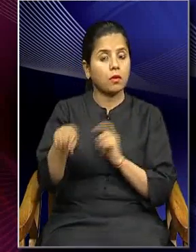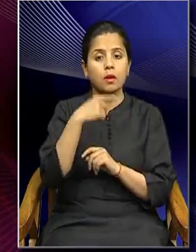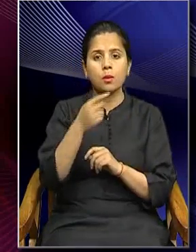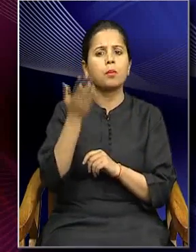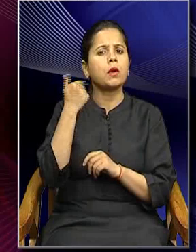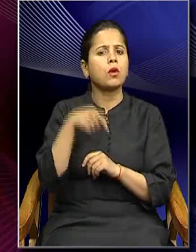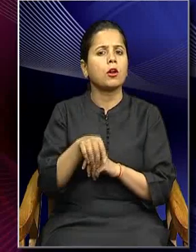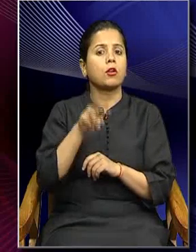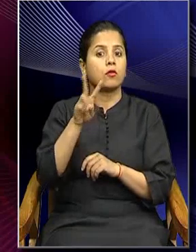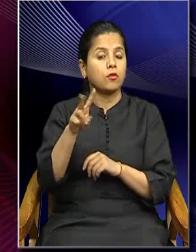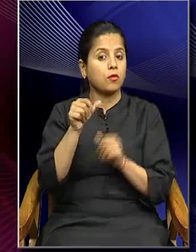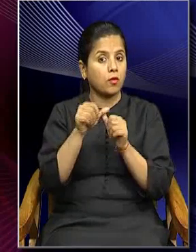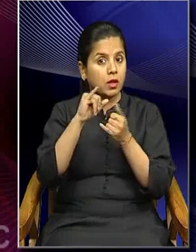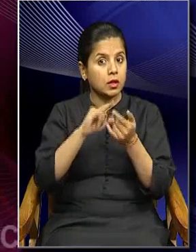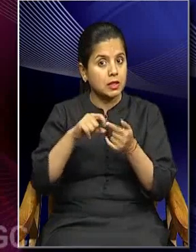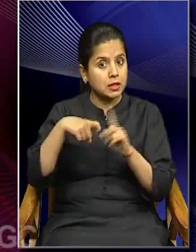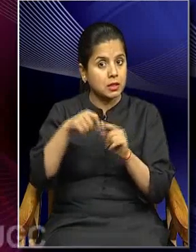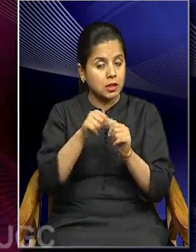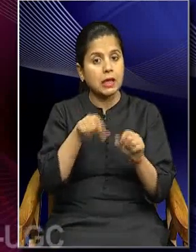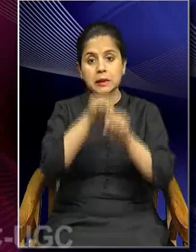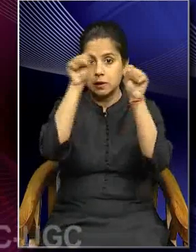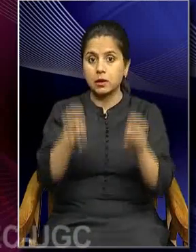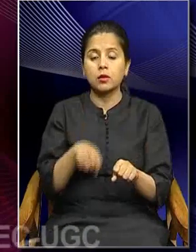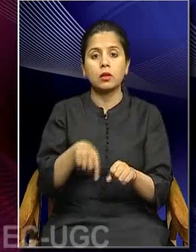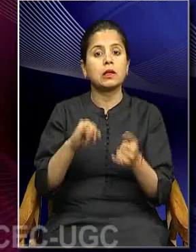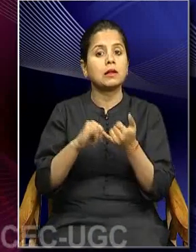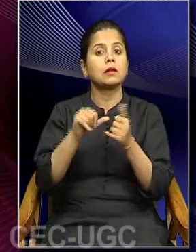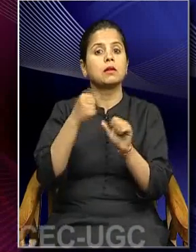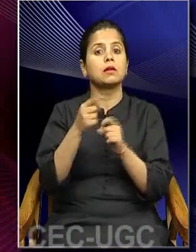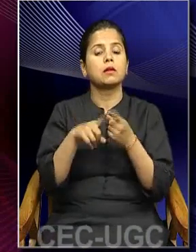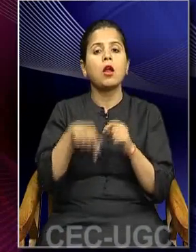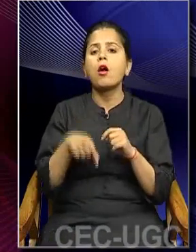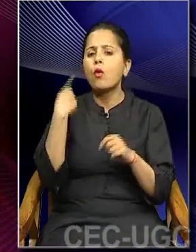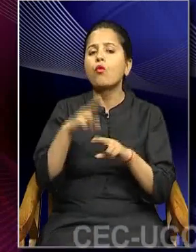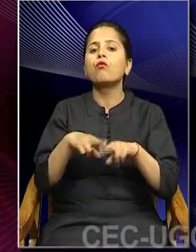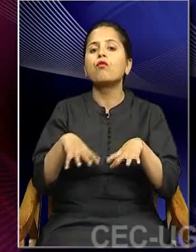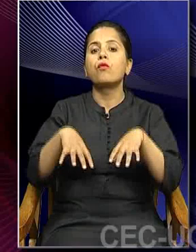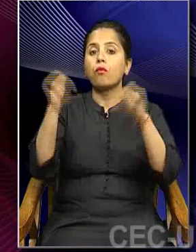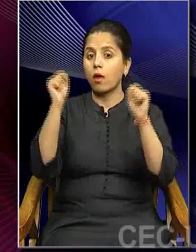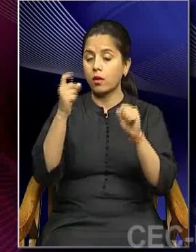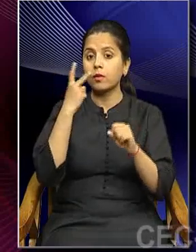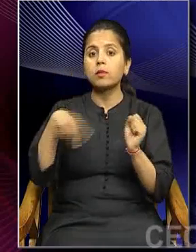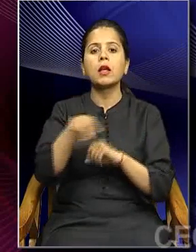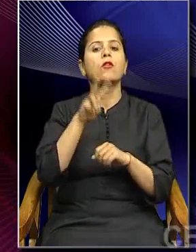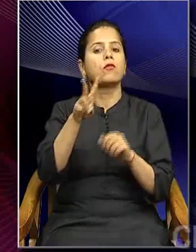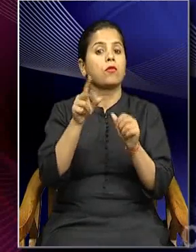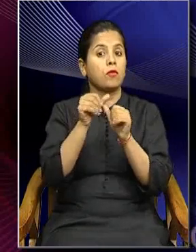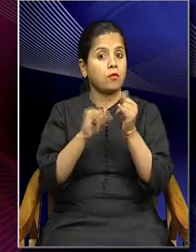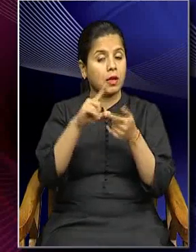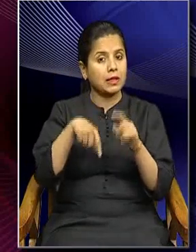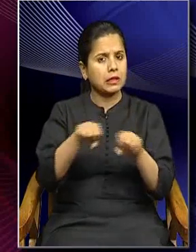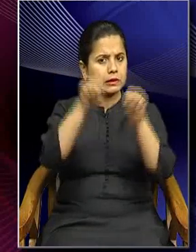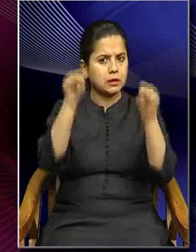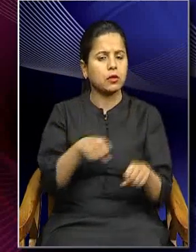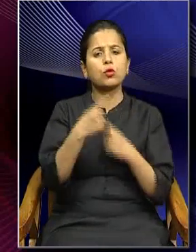on the Vaiśeṣika system, that Sage Kanada, the founder of the Vaiśeṣika system,